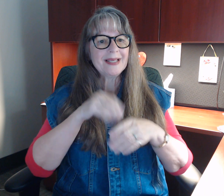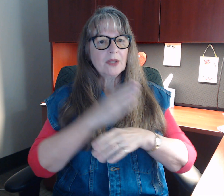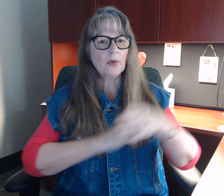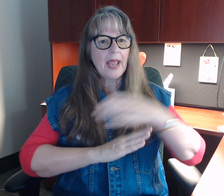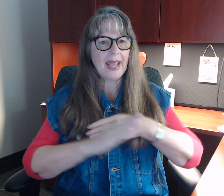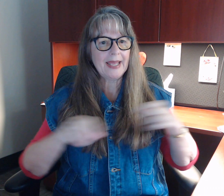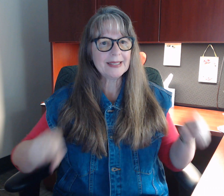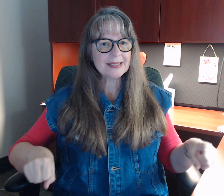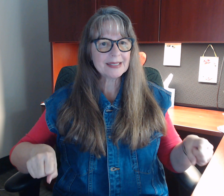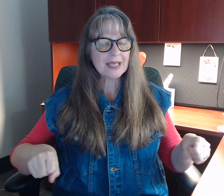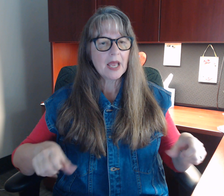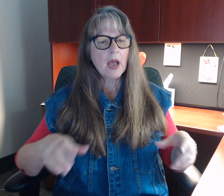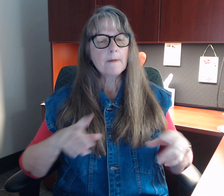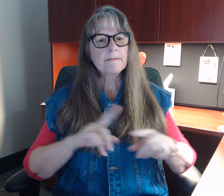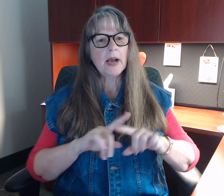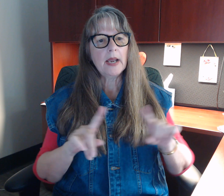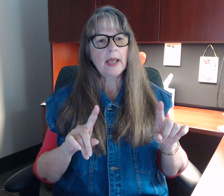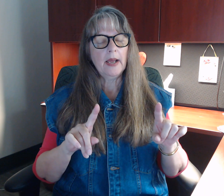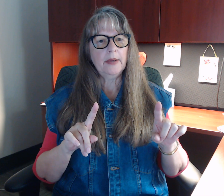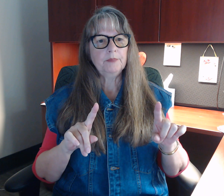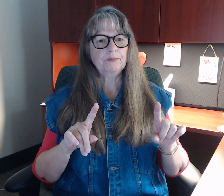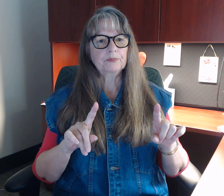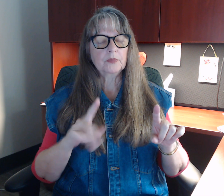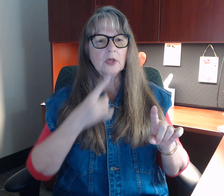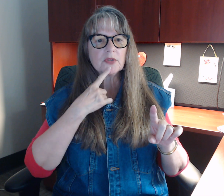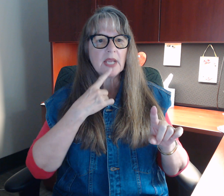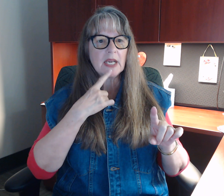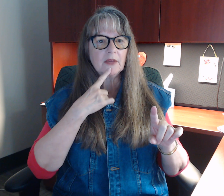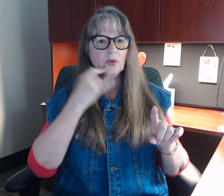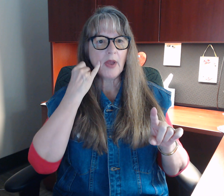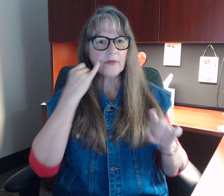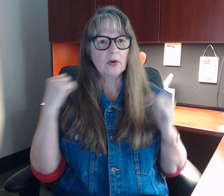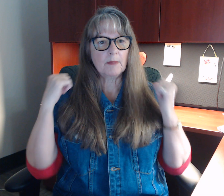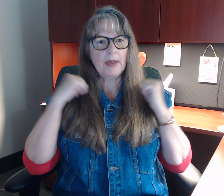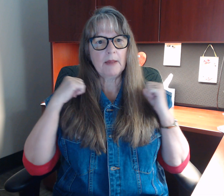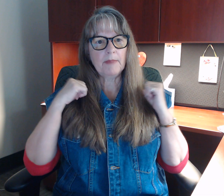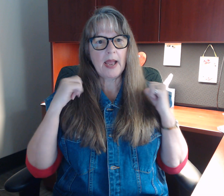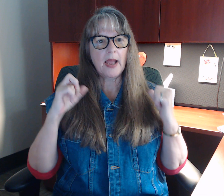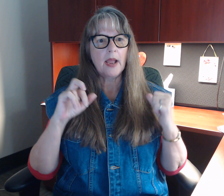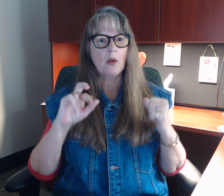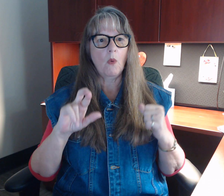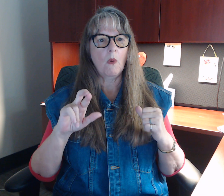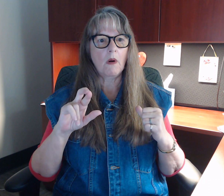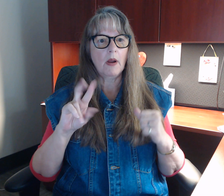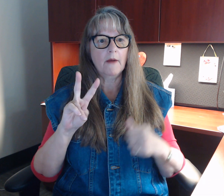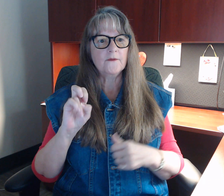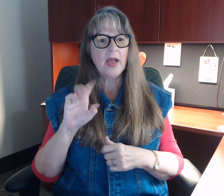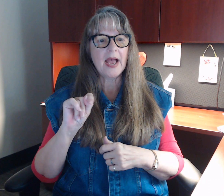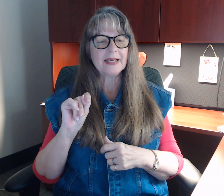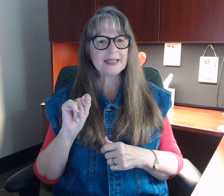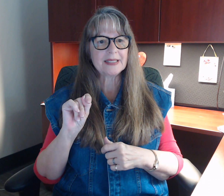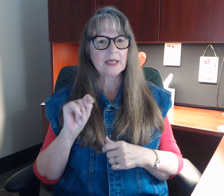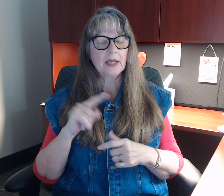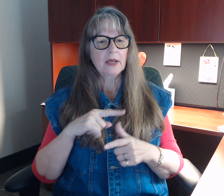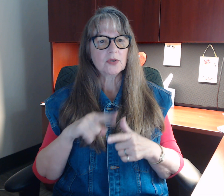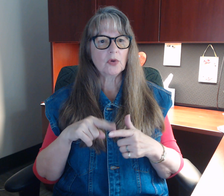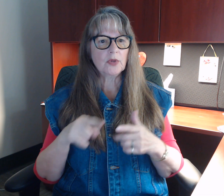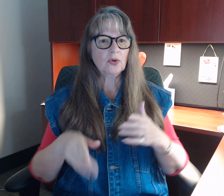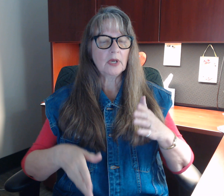their hands, but they're saying if you have it on a backpack or a vest, so then you can have